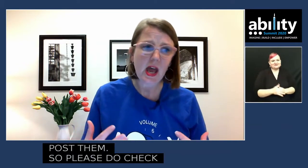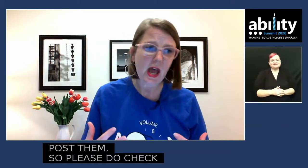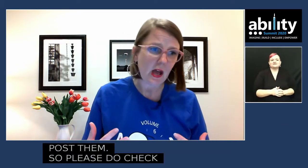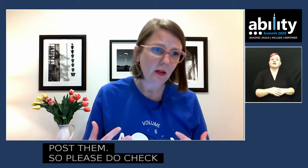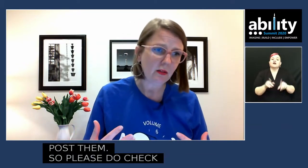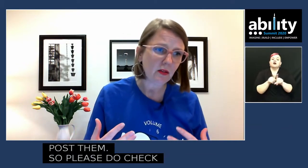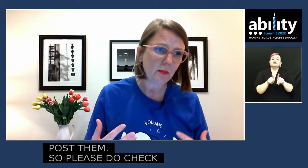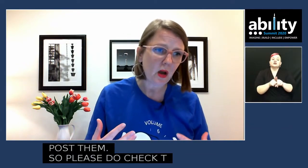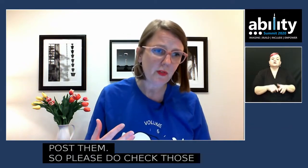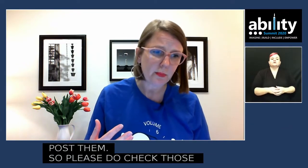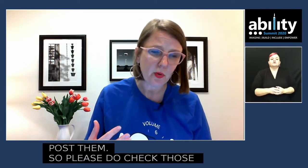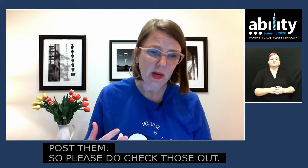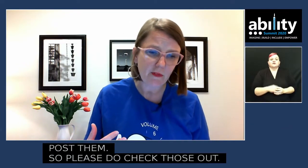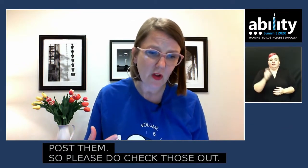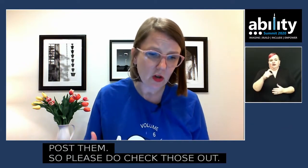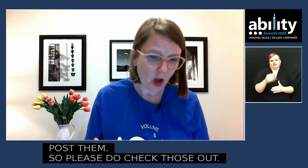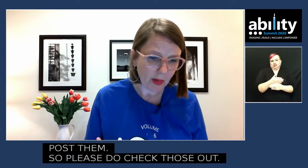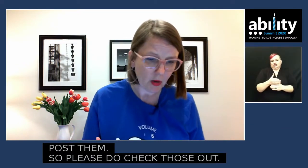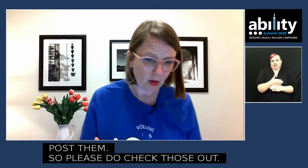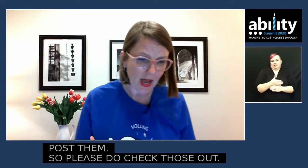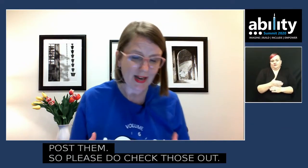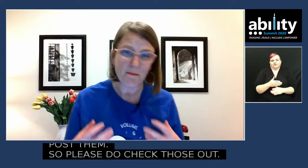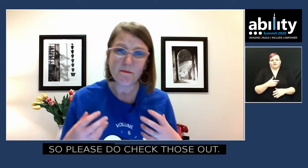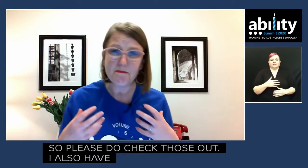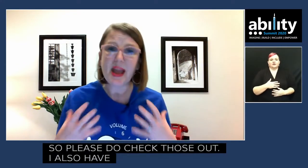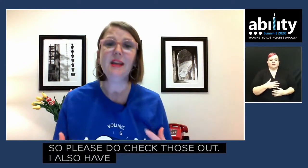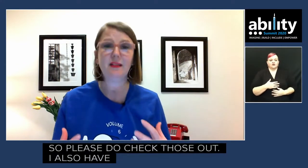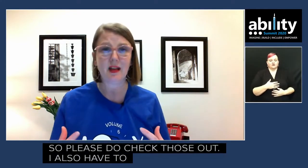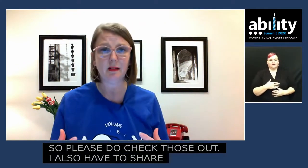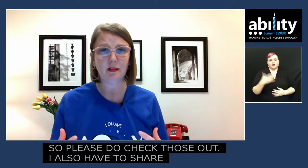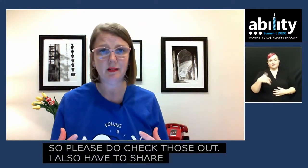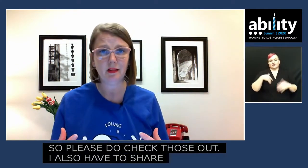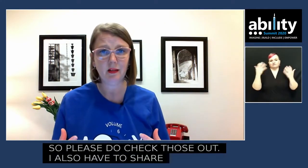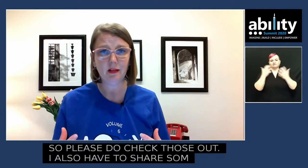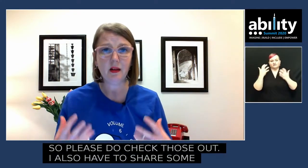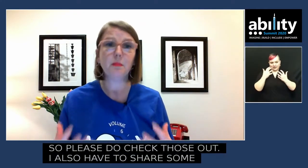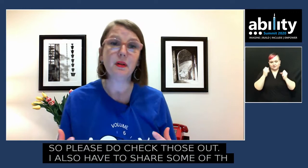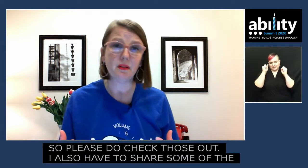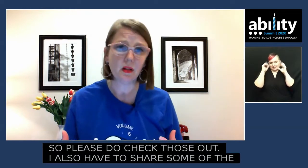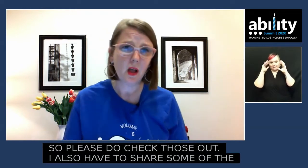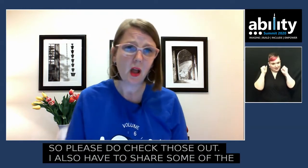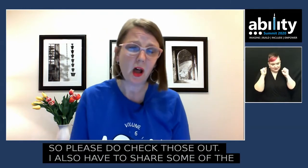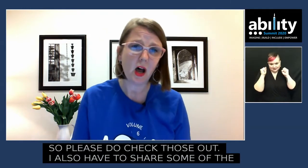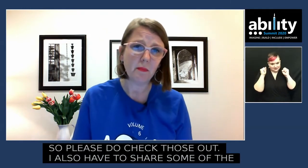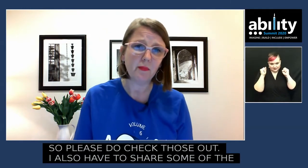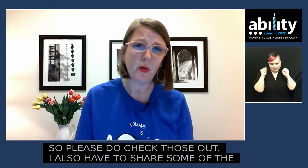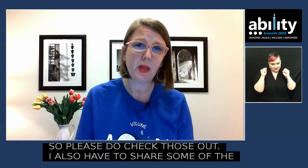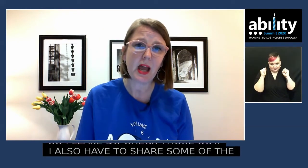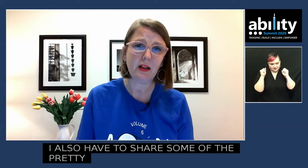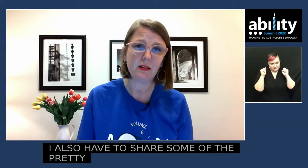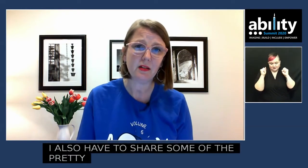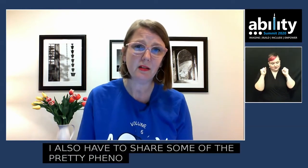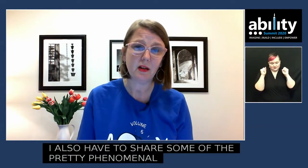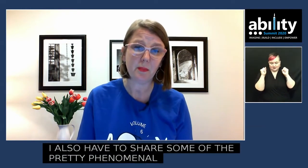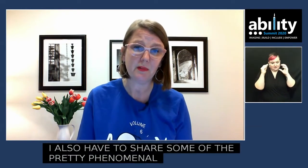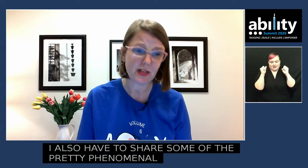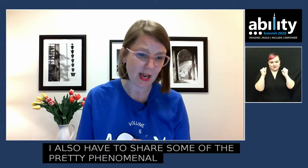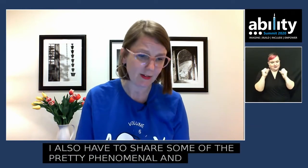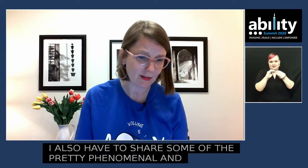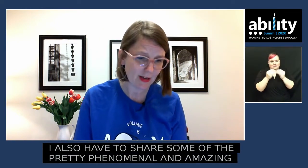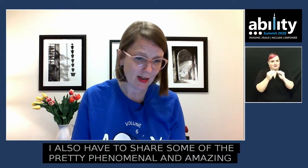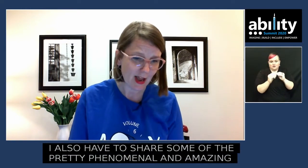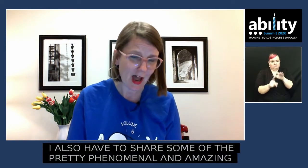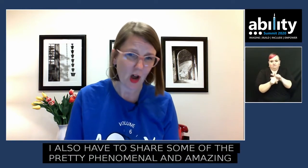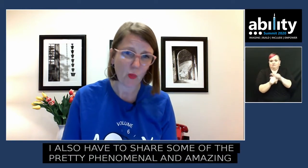have to share some of the pretty phenomenal and amazing numbers from the last couple